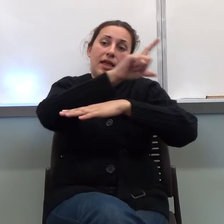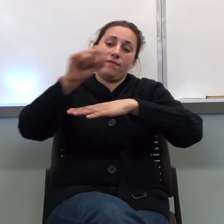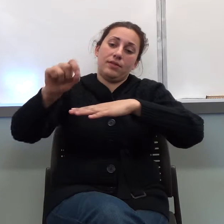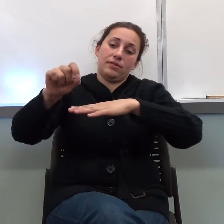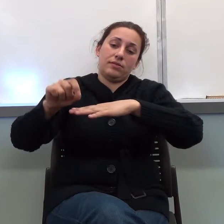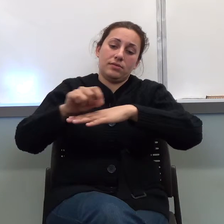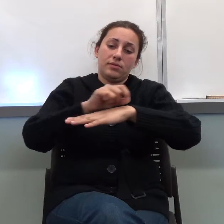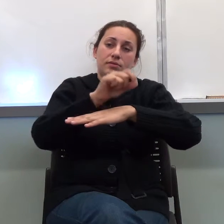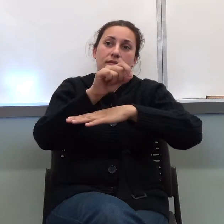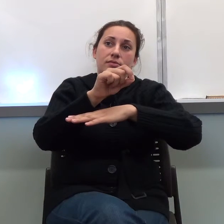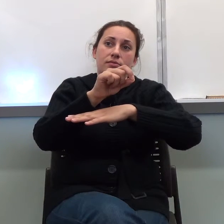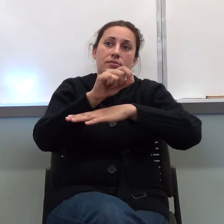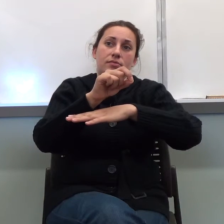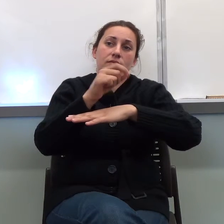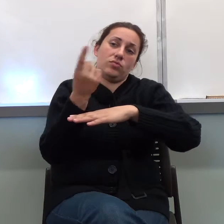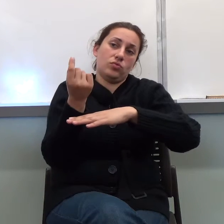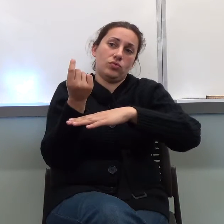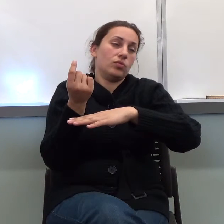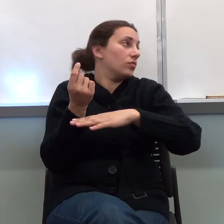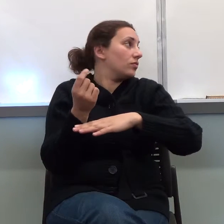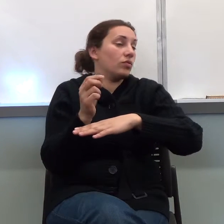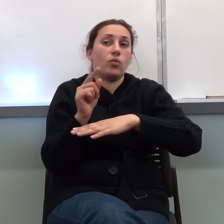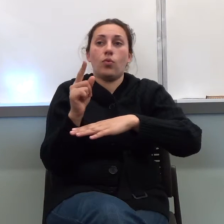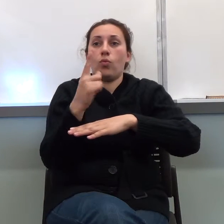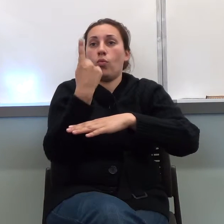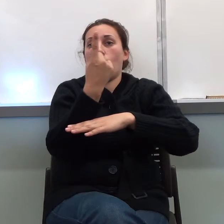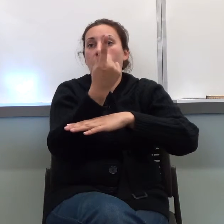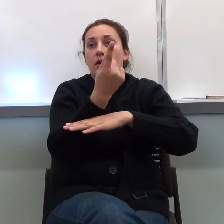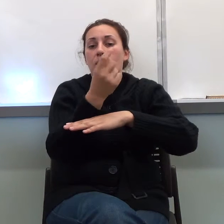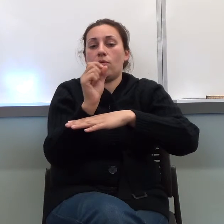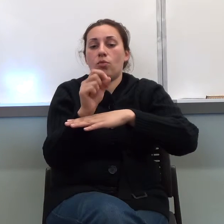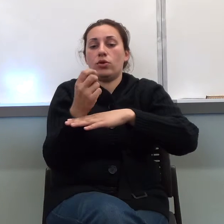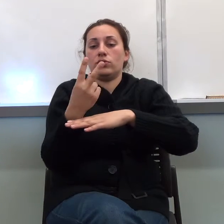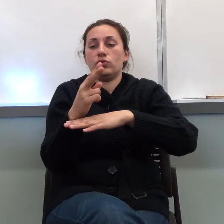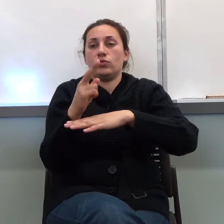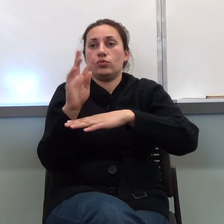dividing by 100 does. And you get 1.25. And there it is, F.